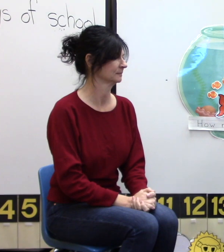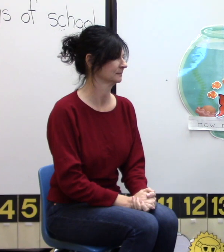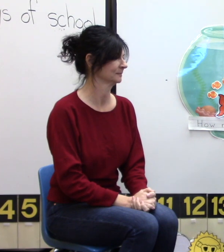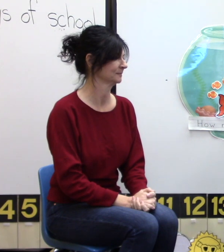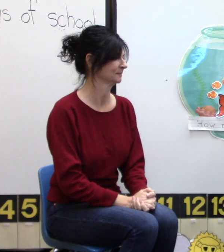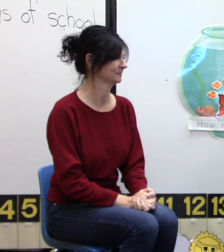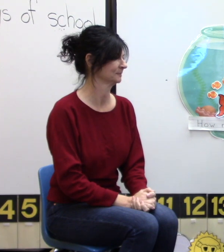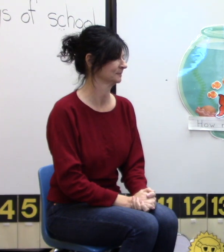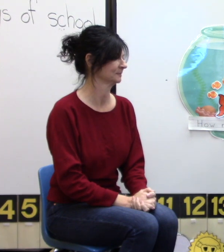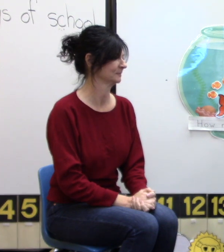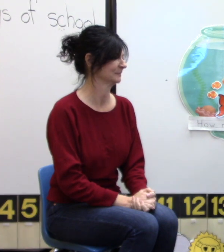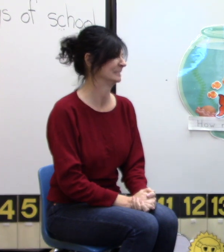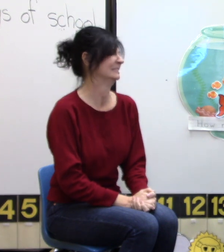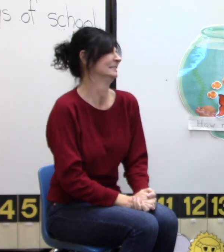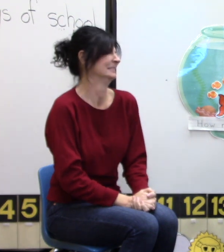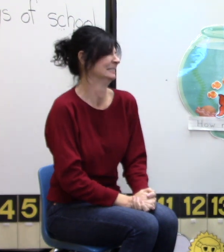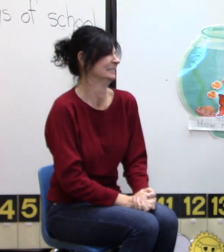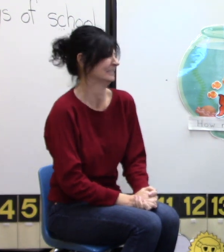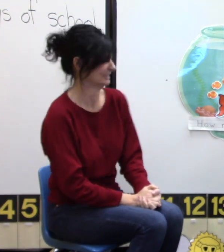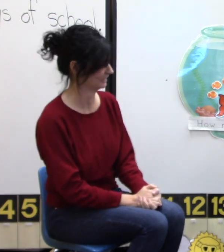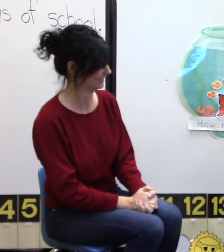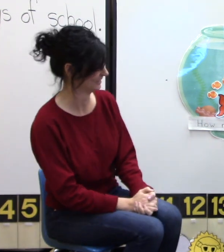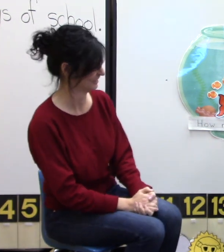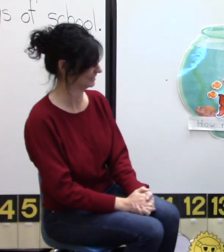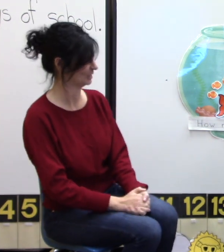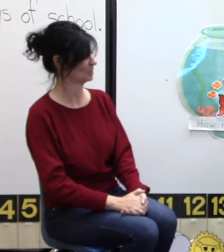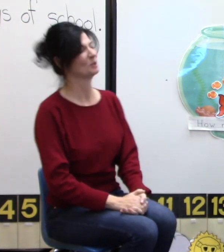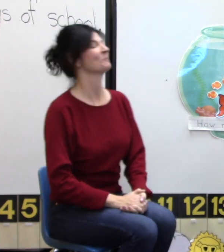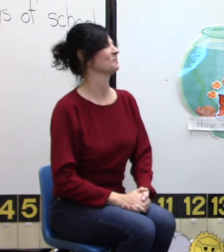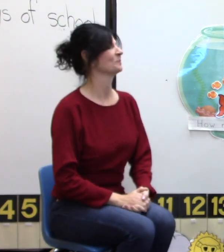a special program?